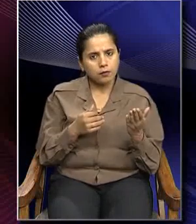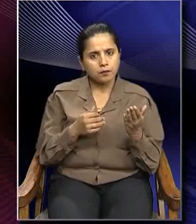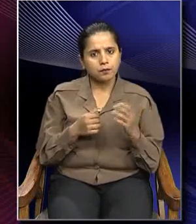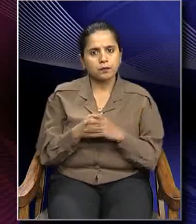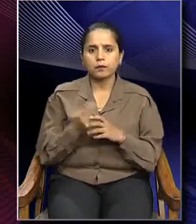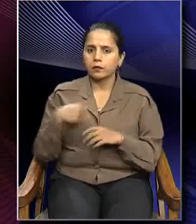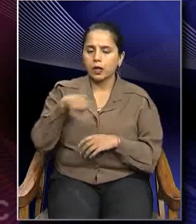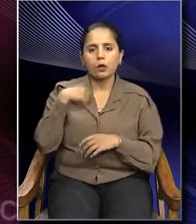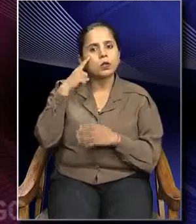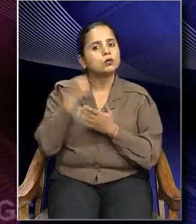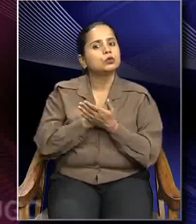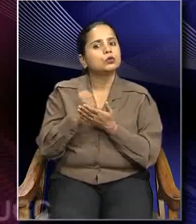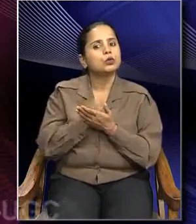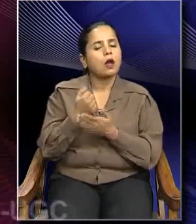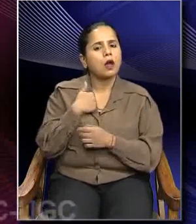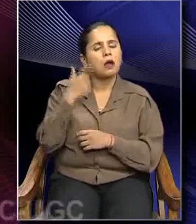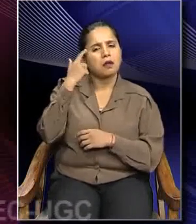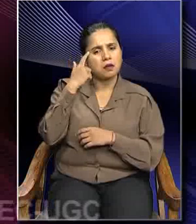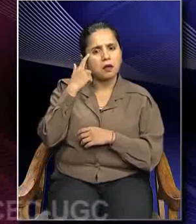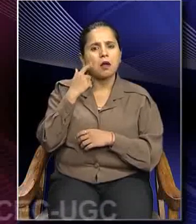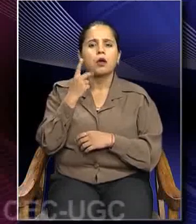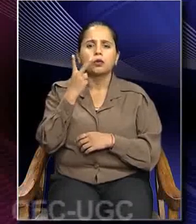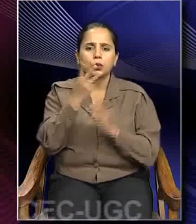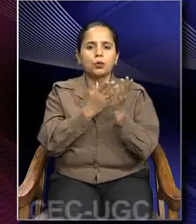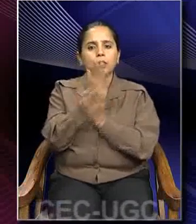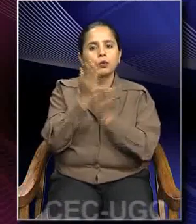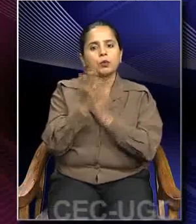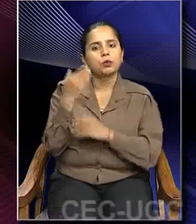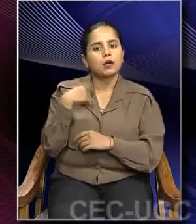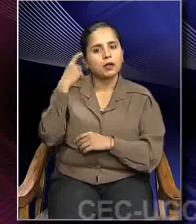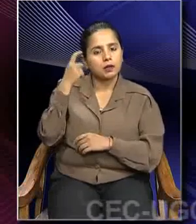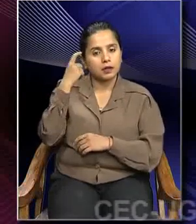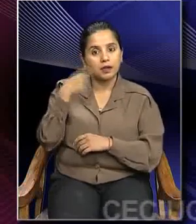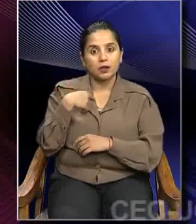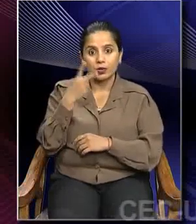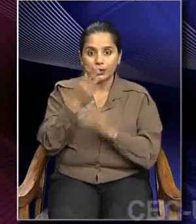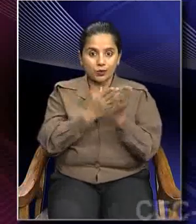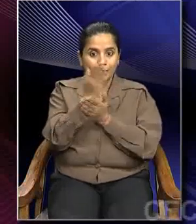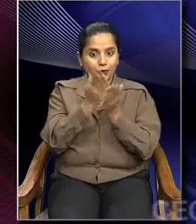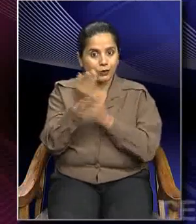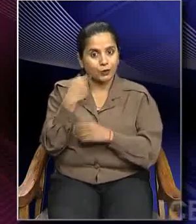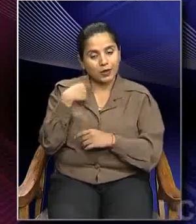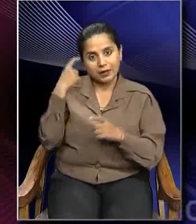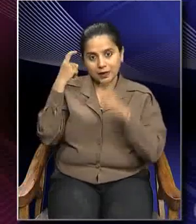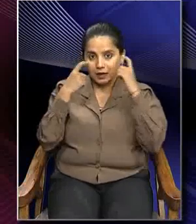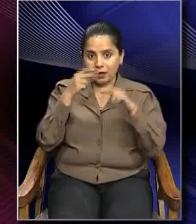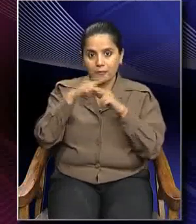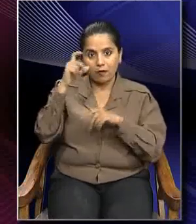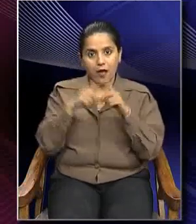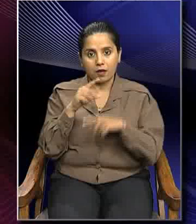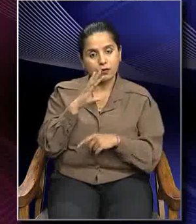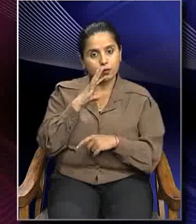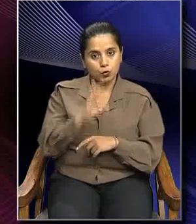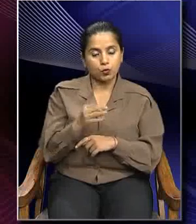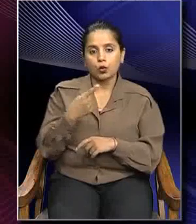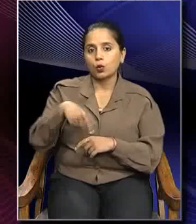we try to make sense of these two things. And in order to make sense of these two facts,